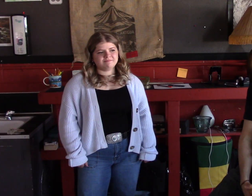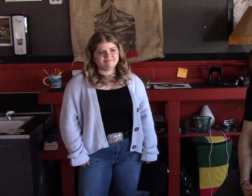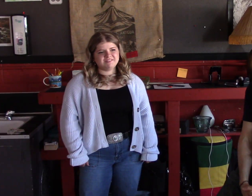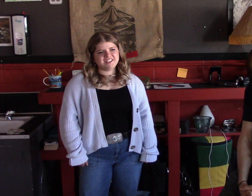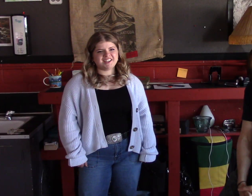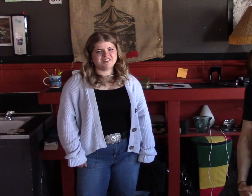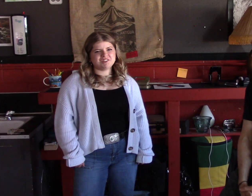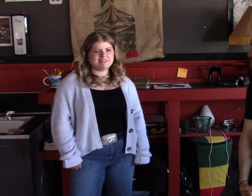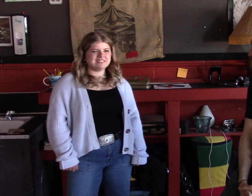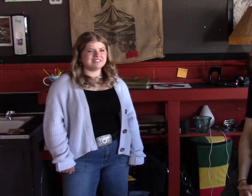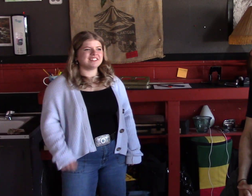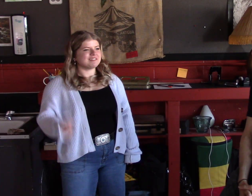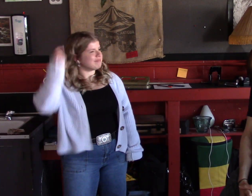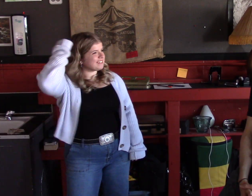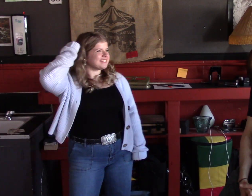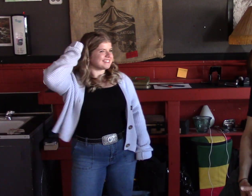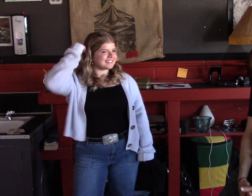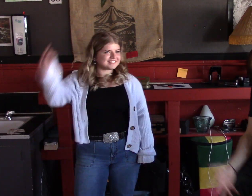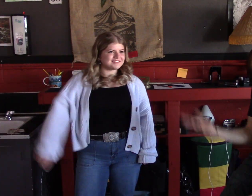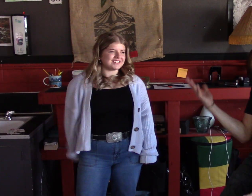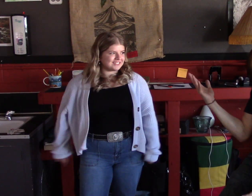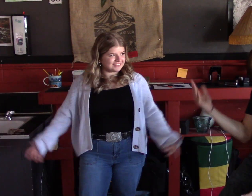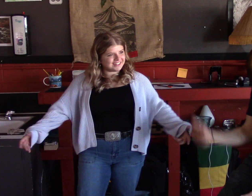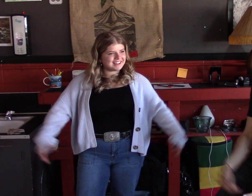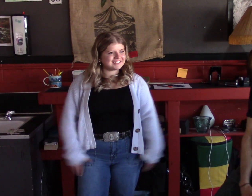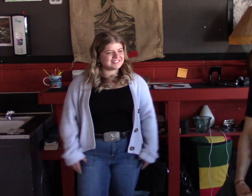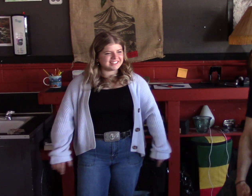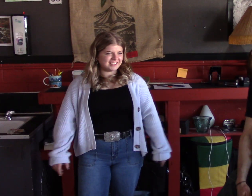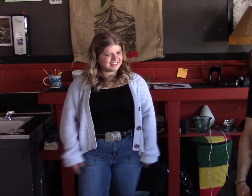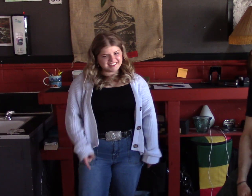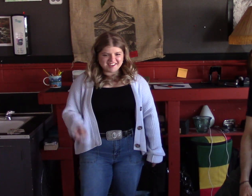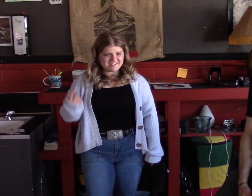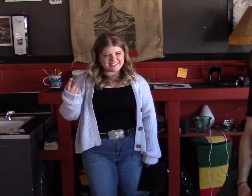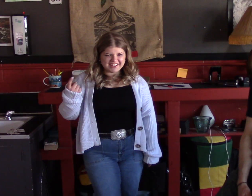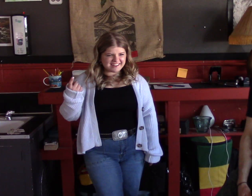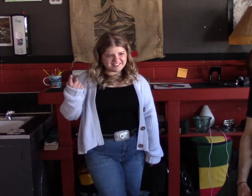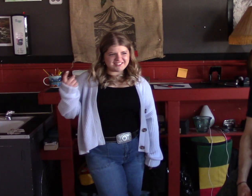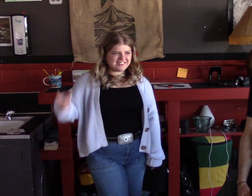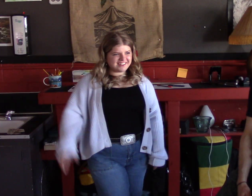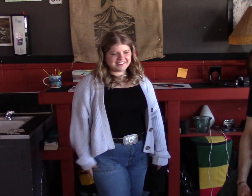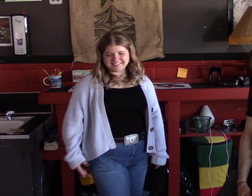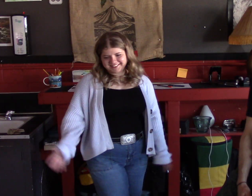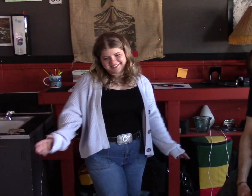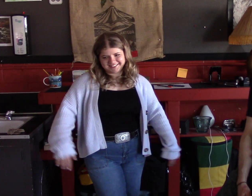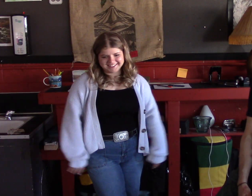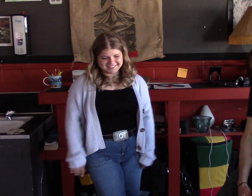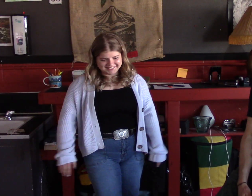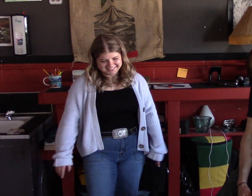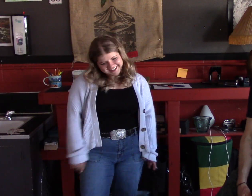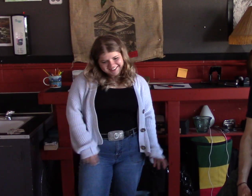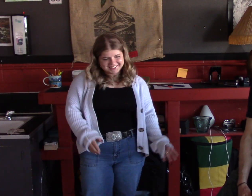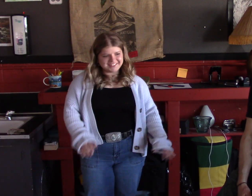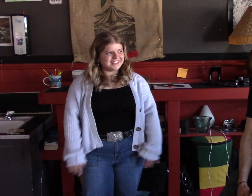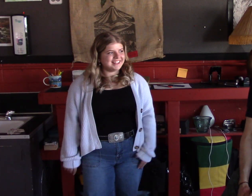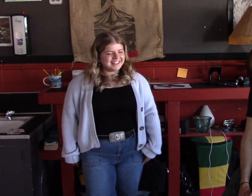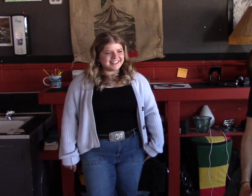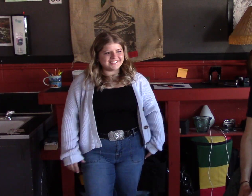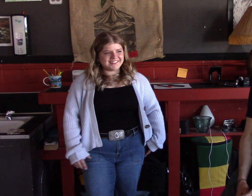It can also be a little less embarrassing in front of the whole class. Be like, come over here, student. hands. Yeah. John, come over, right? You're